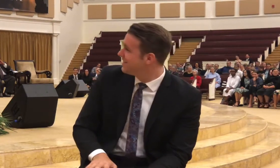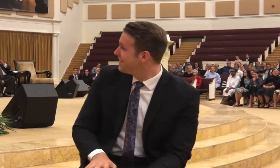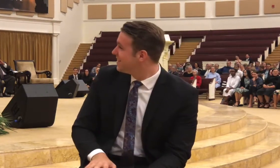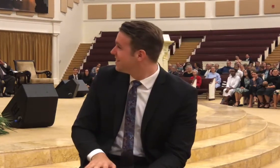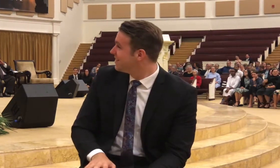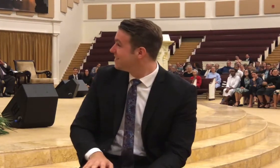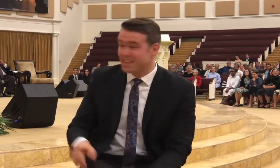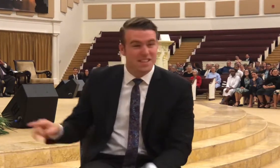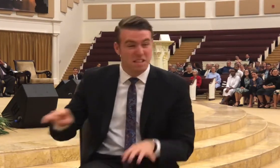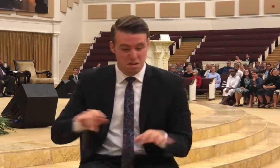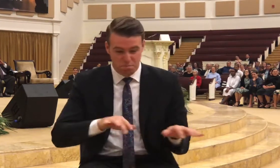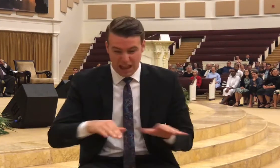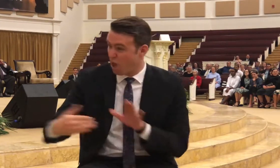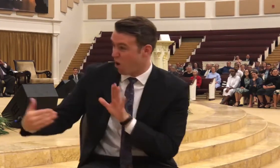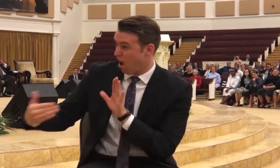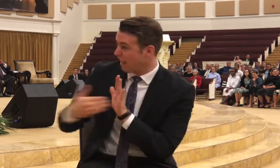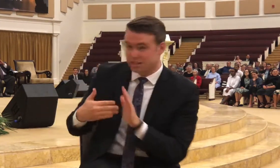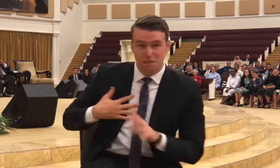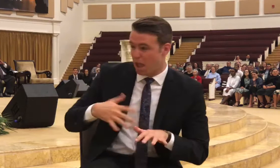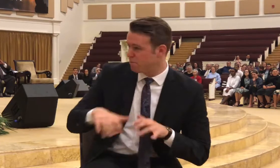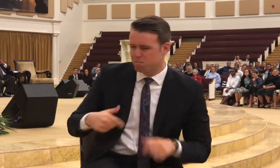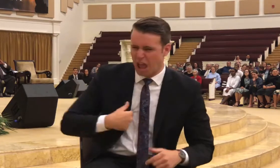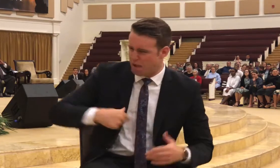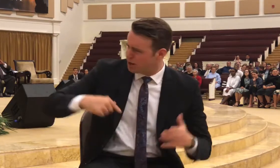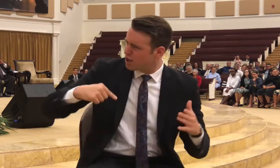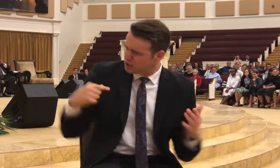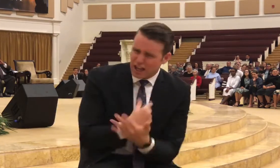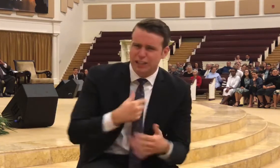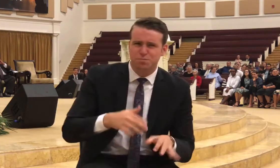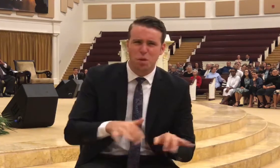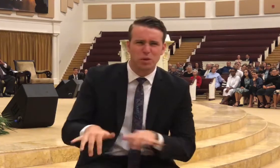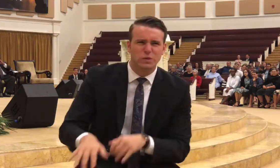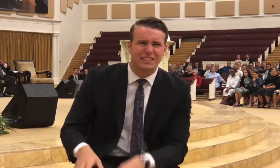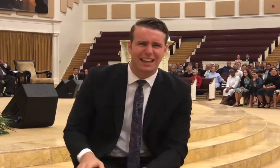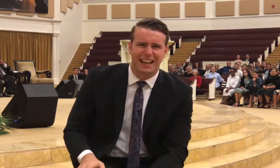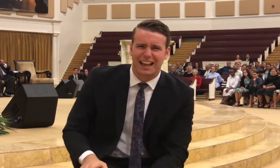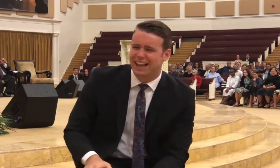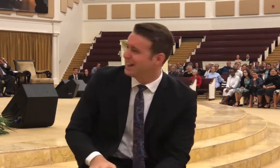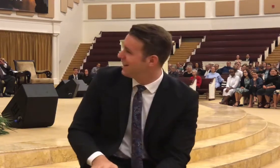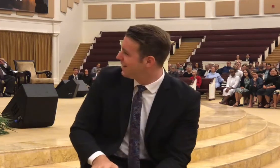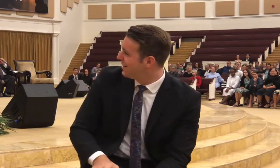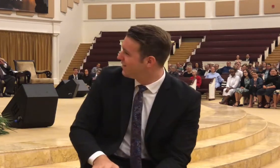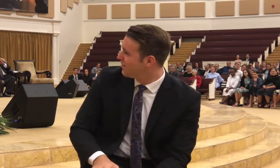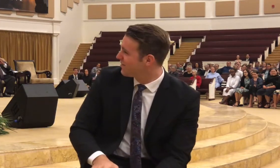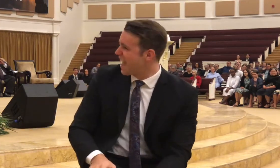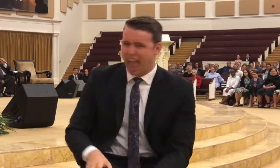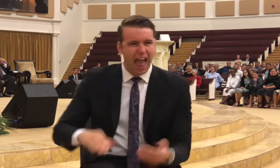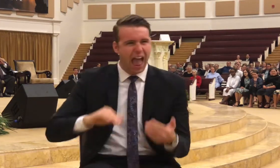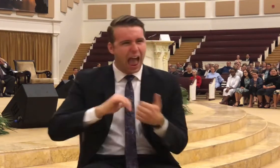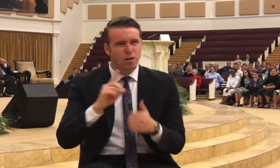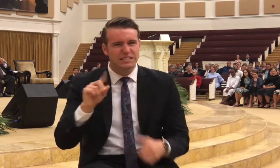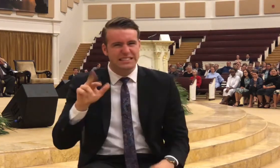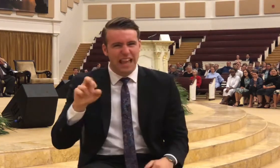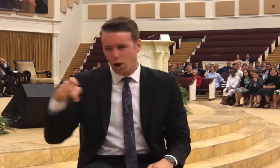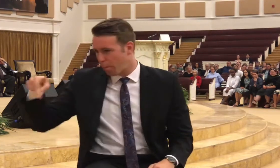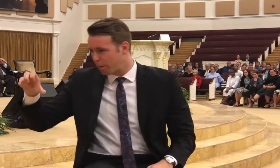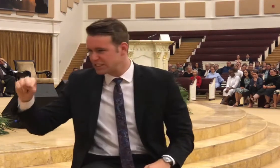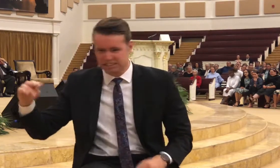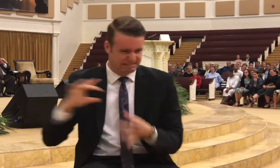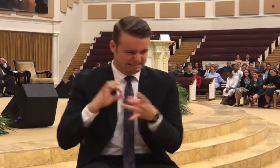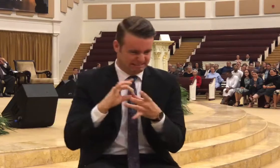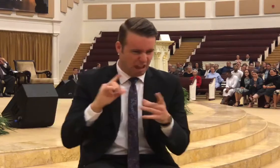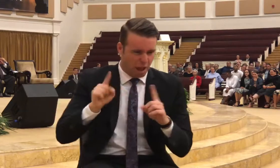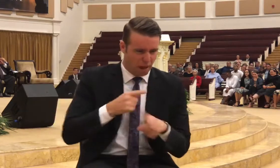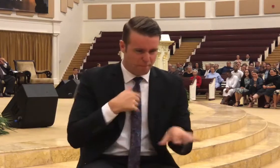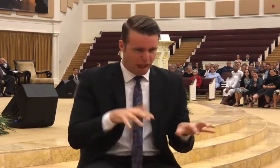And you're supposed to be doing, you're playing gospel music. How can he talk about my gospel music if he's